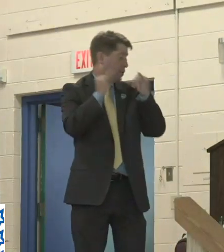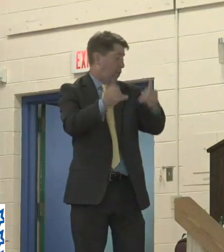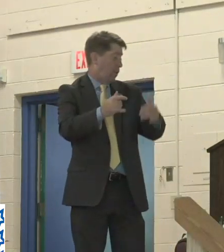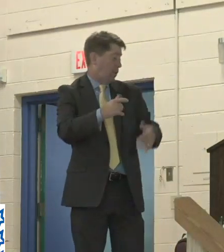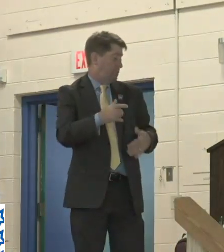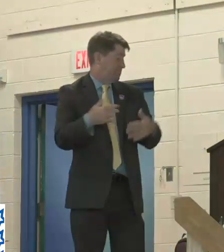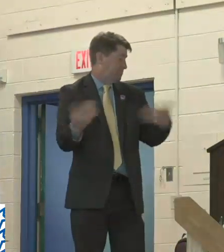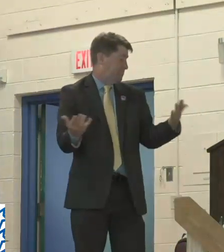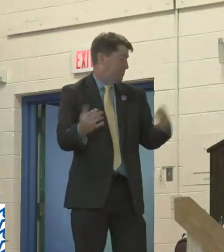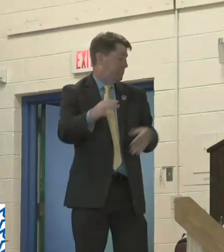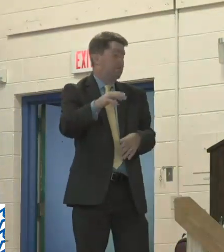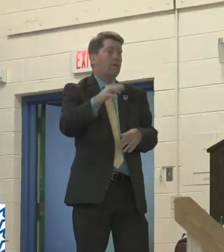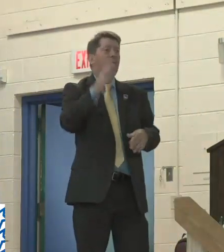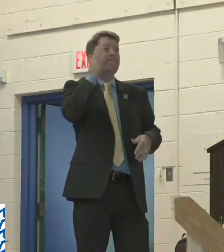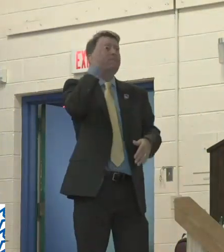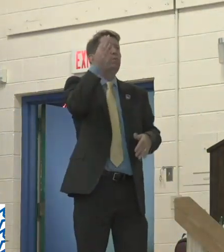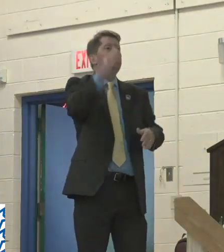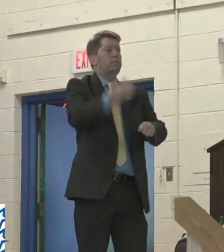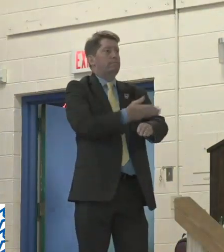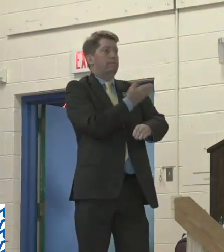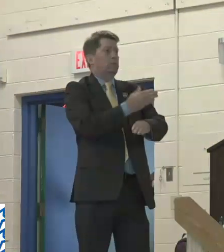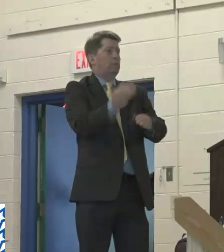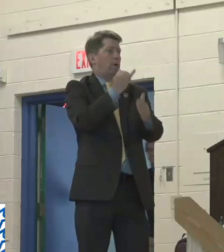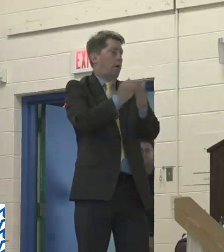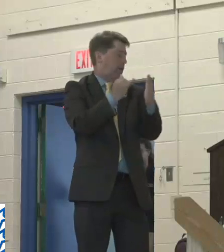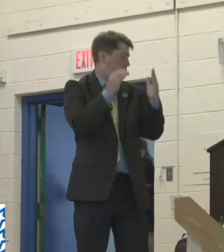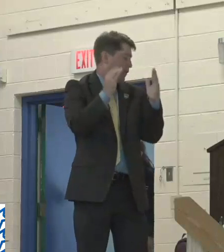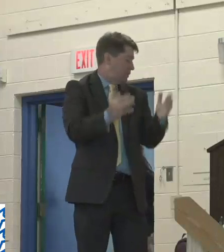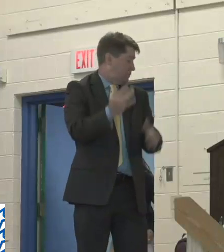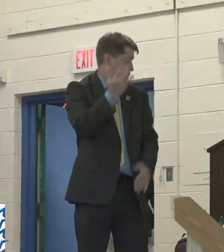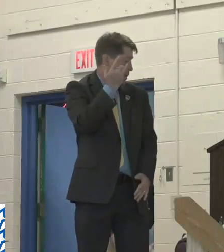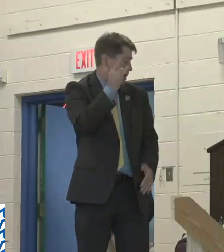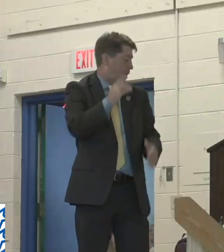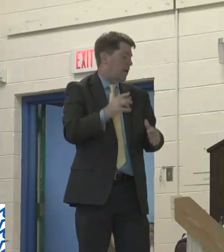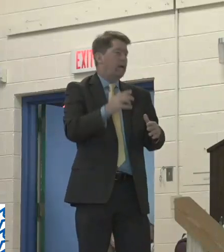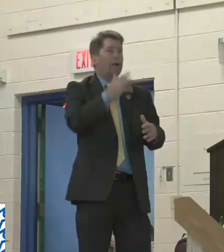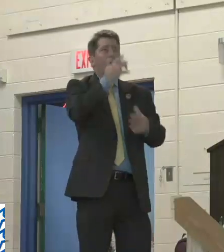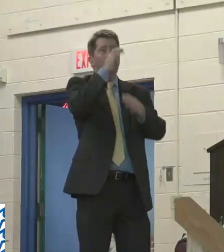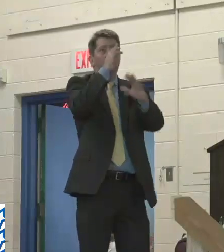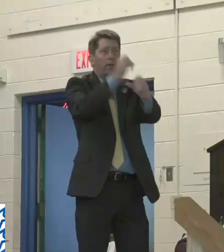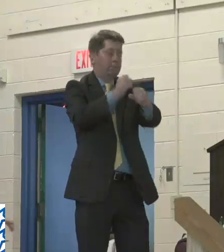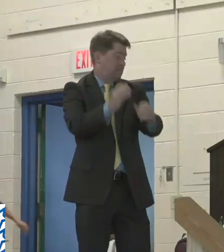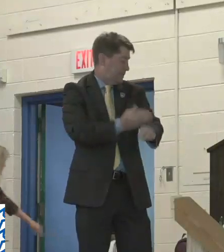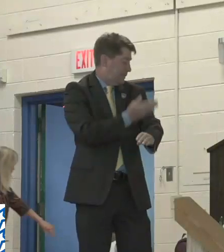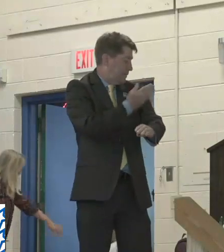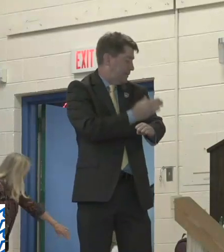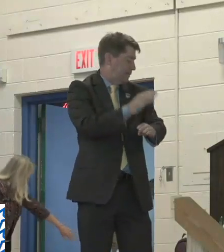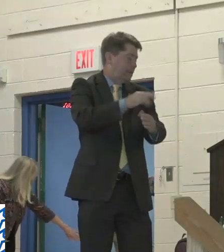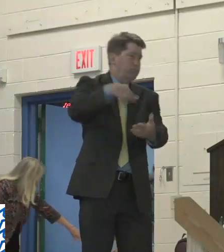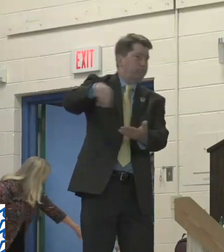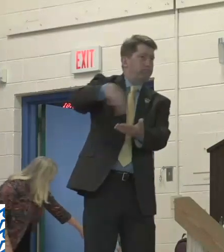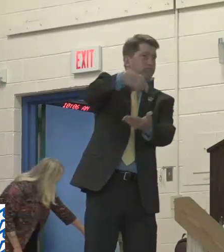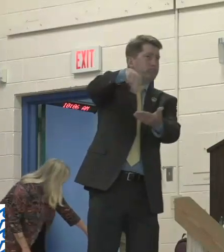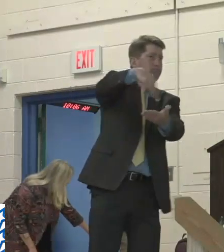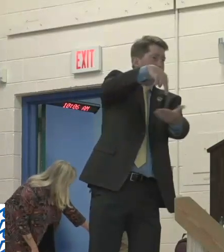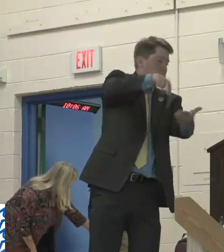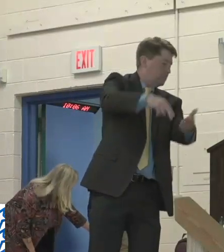The next award is future musical artist for showing great interest in music